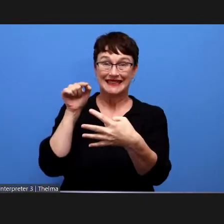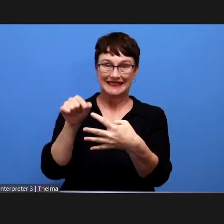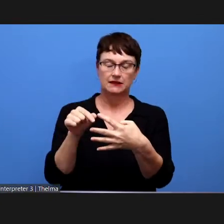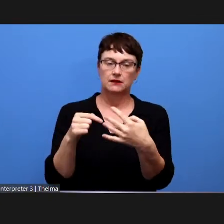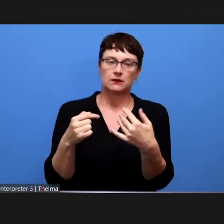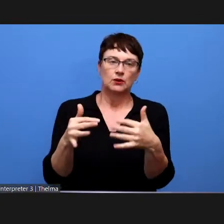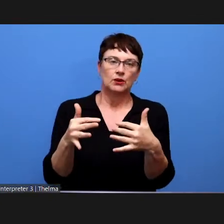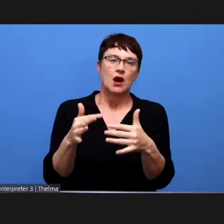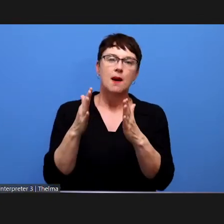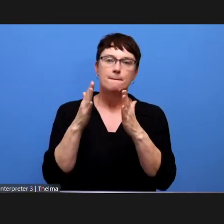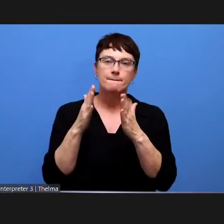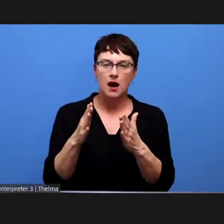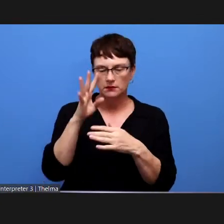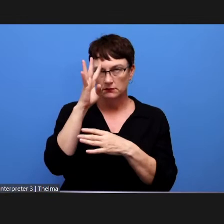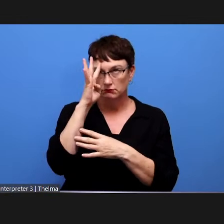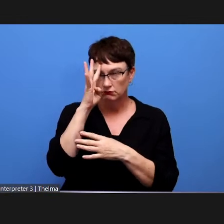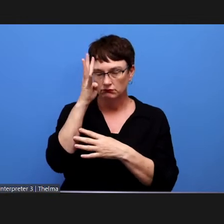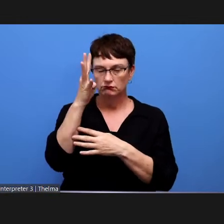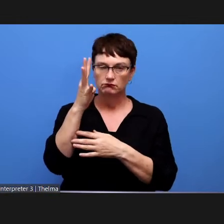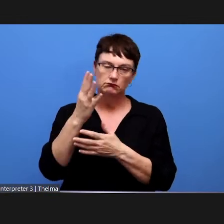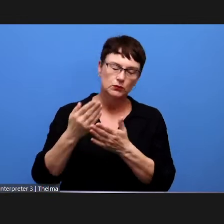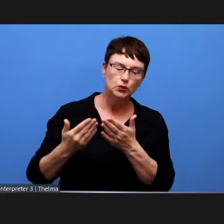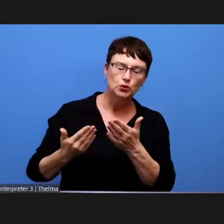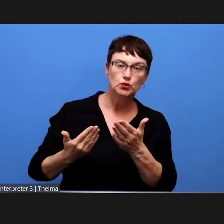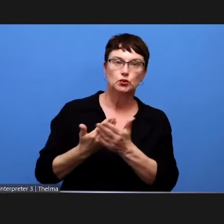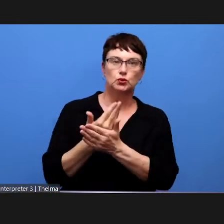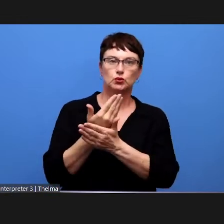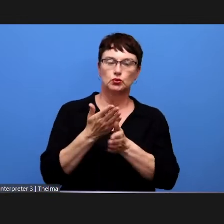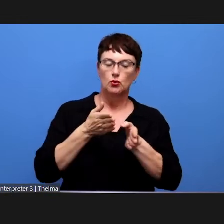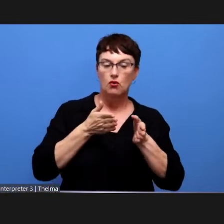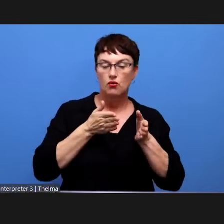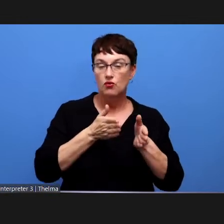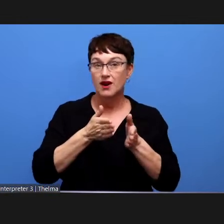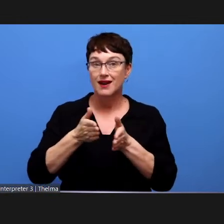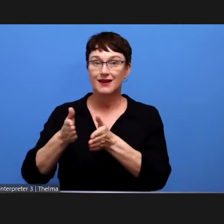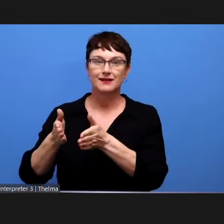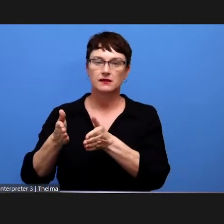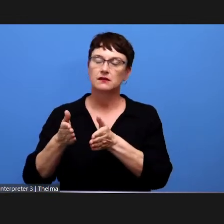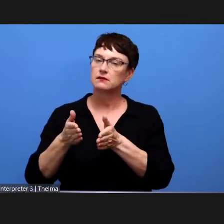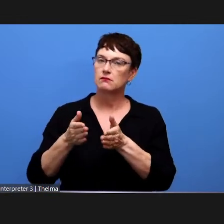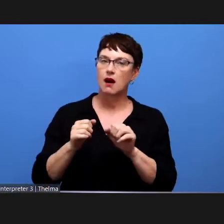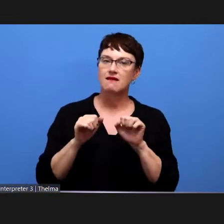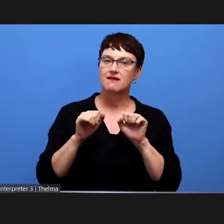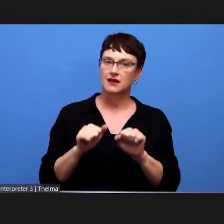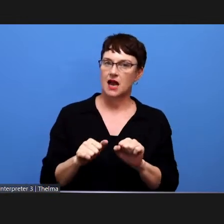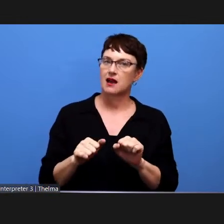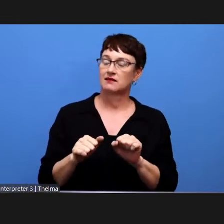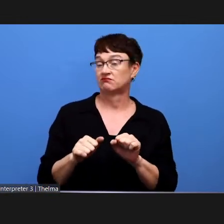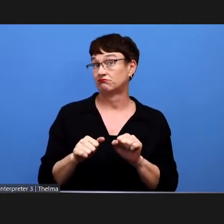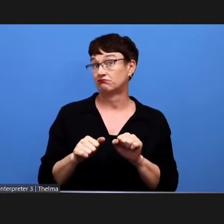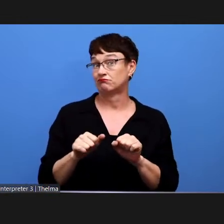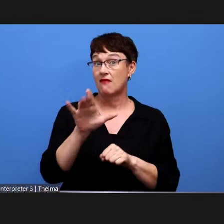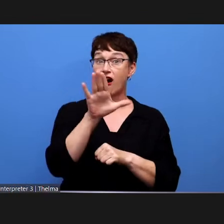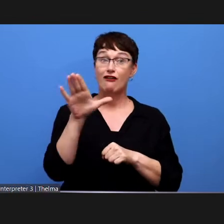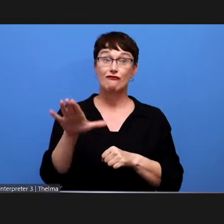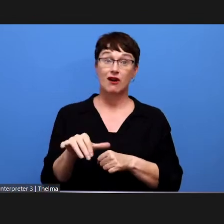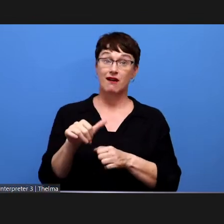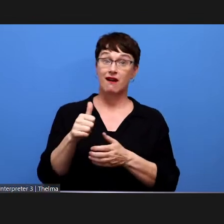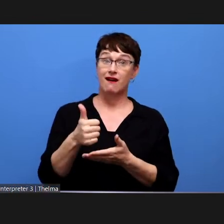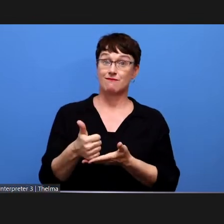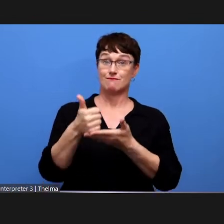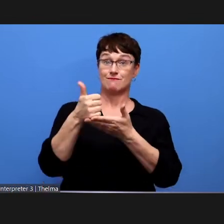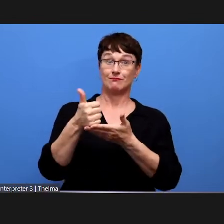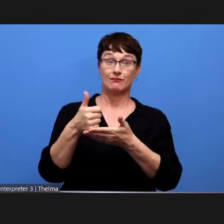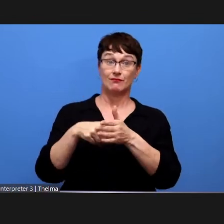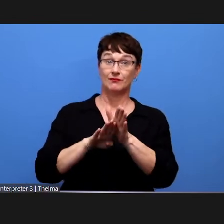technologies being appropriate, and the need for de-risking of investment, among others, in terms of the financing, of crowding in that amount of